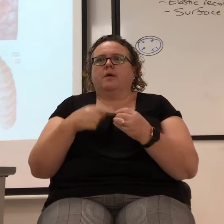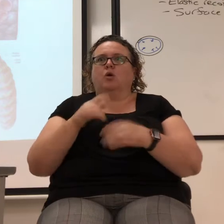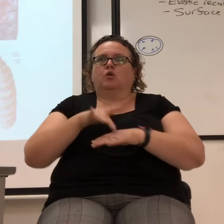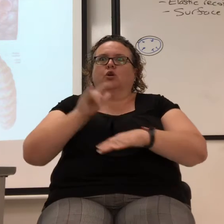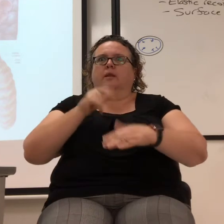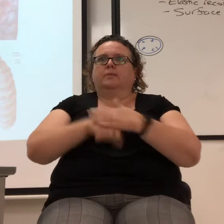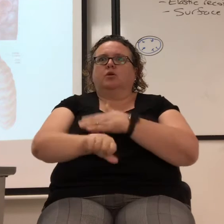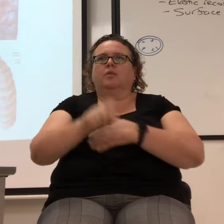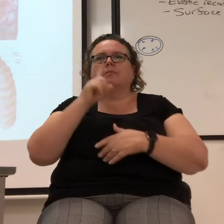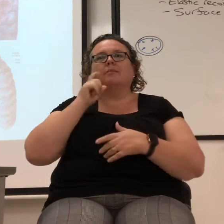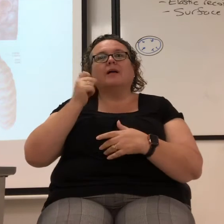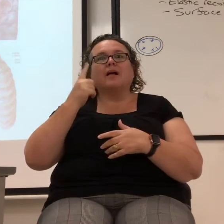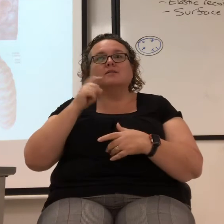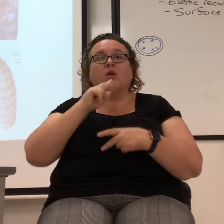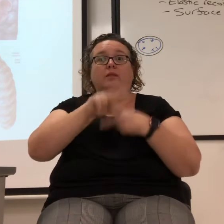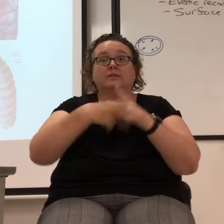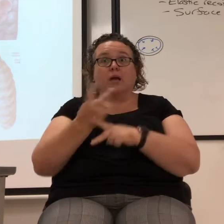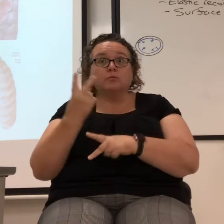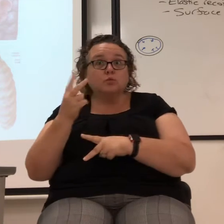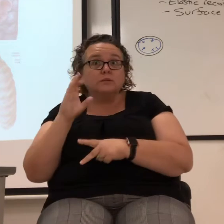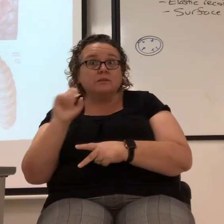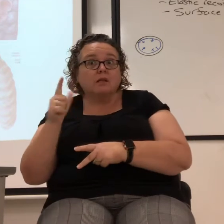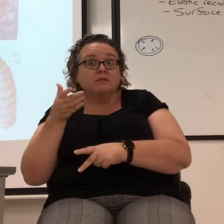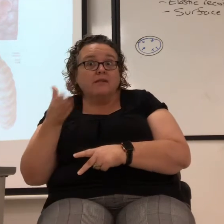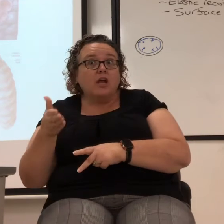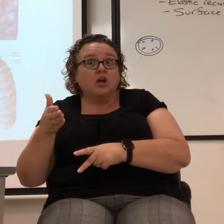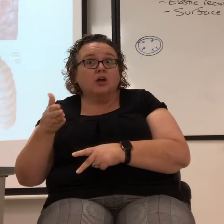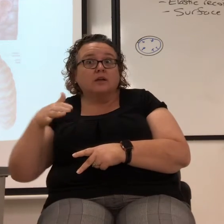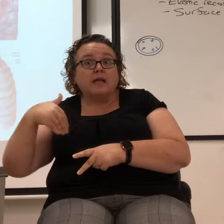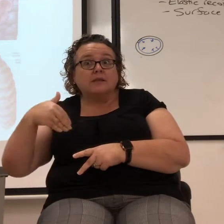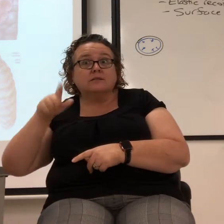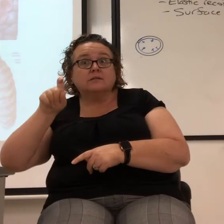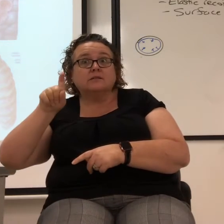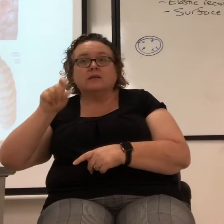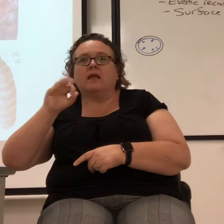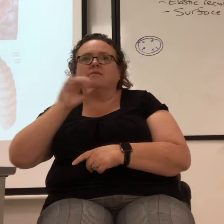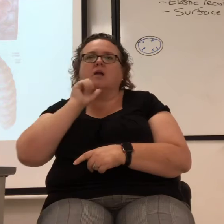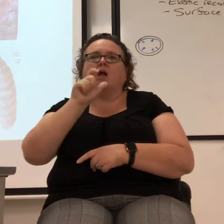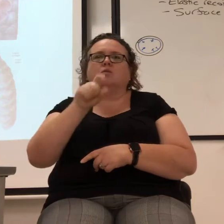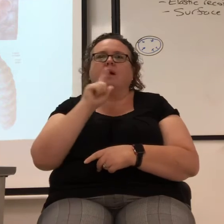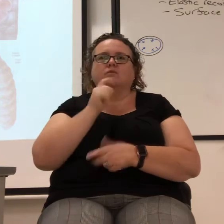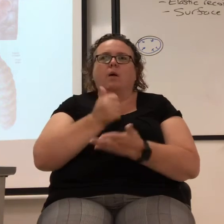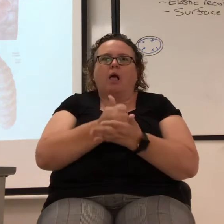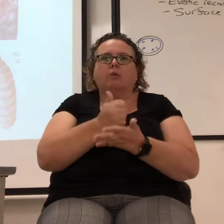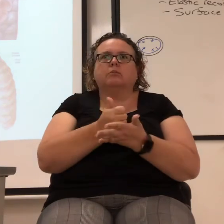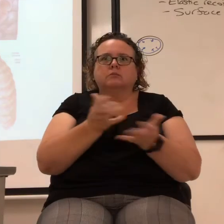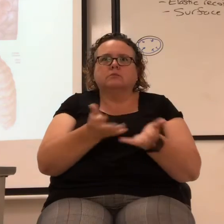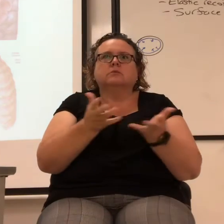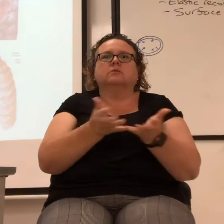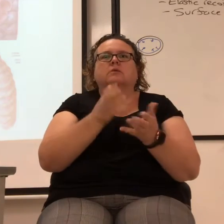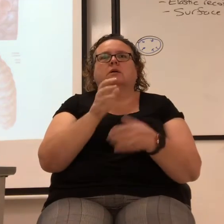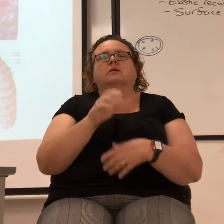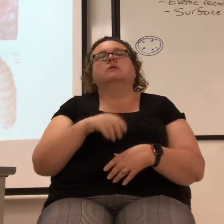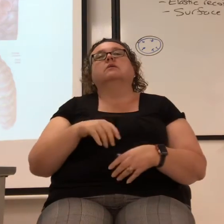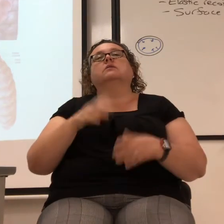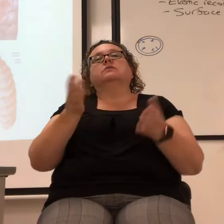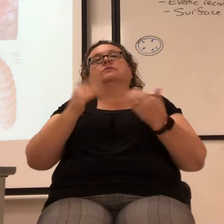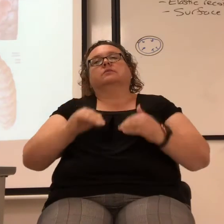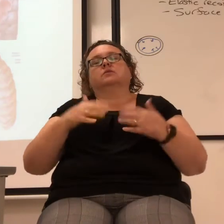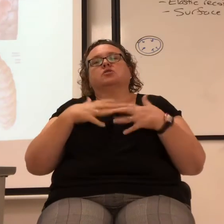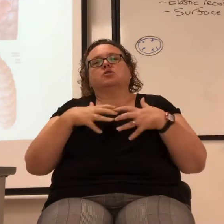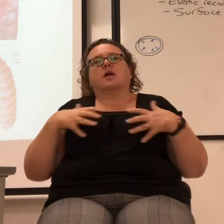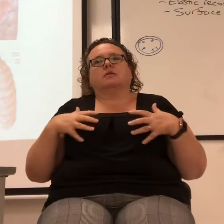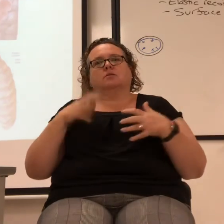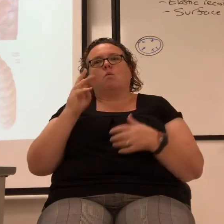Are those type 2 cells there yet? If not, you gotta help administer these surfactants. Okay, chest wall forces.